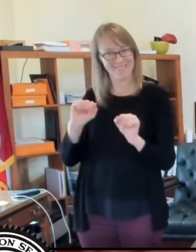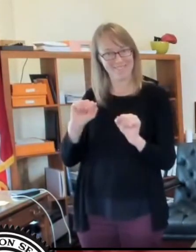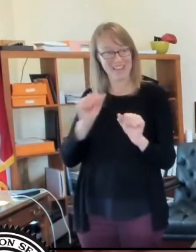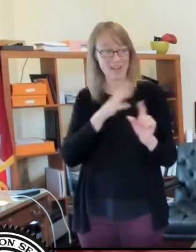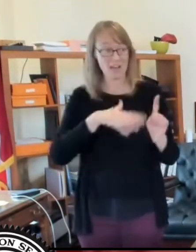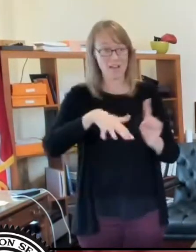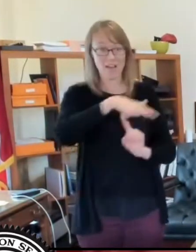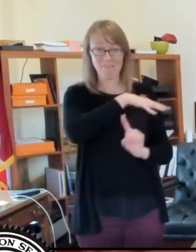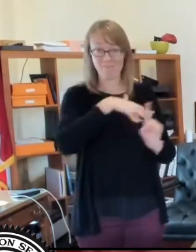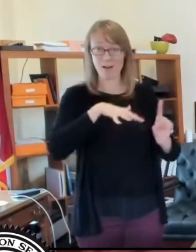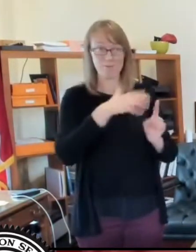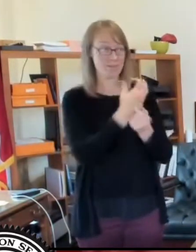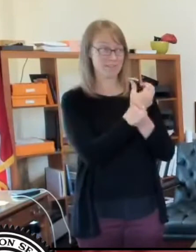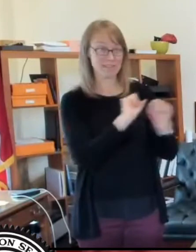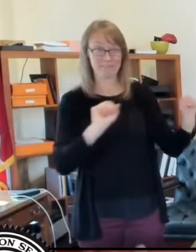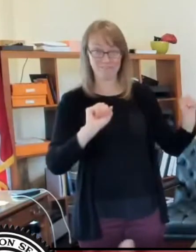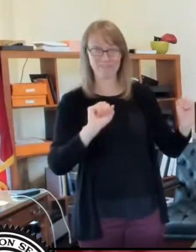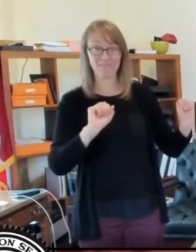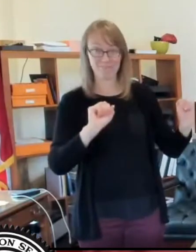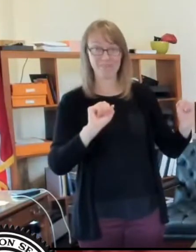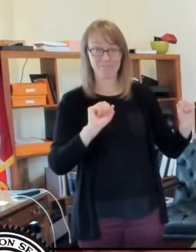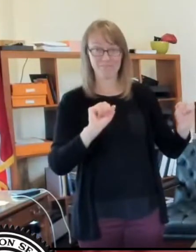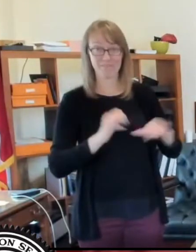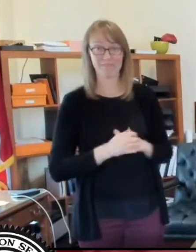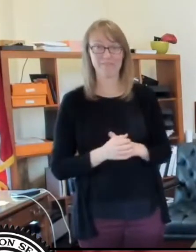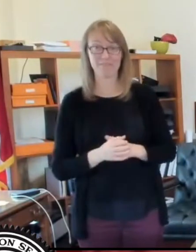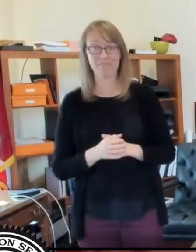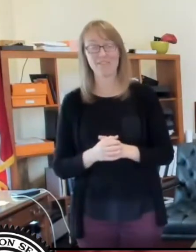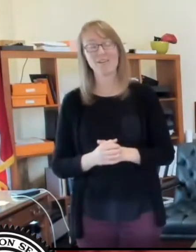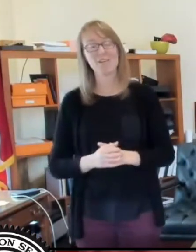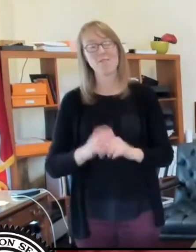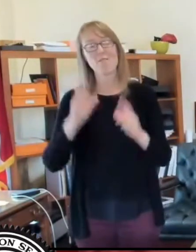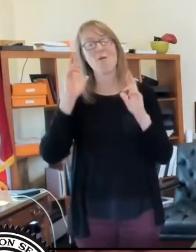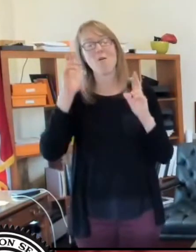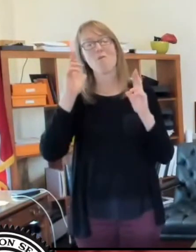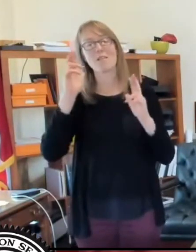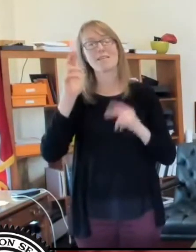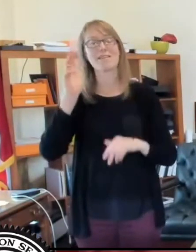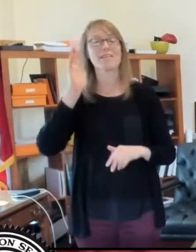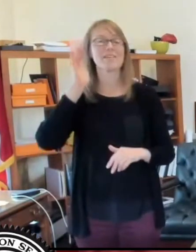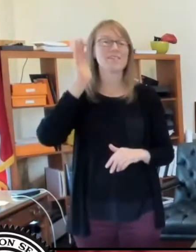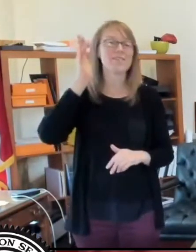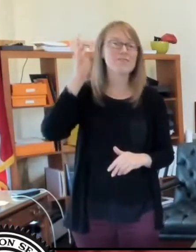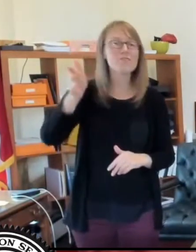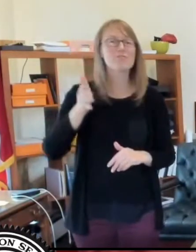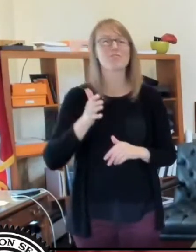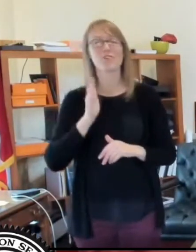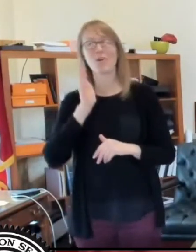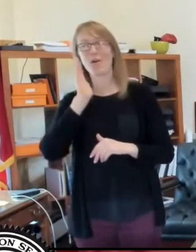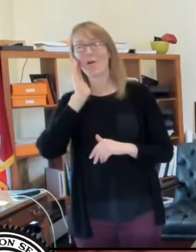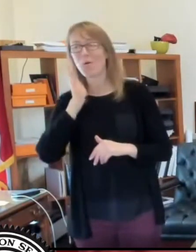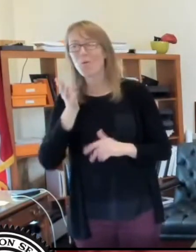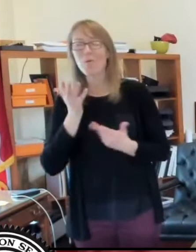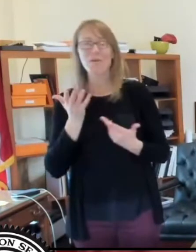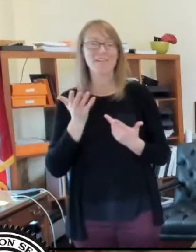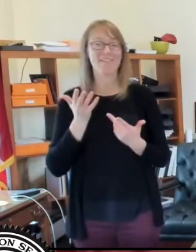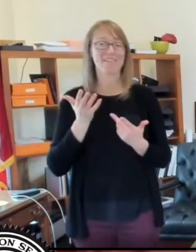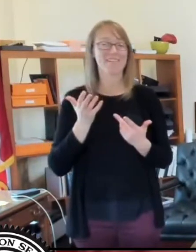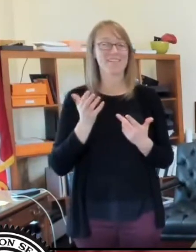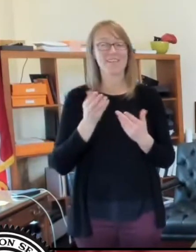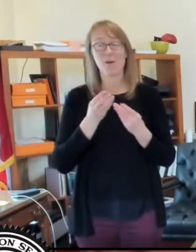the other side of COVID and we have baseball at the ballpark and people going back to work in their offices